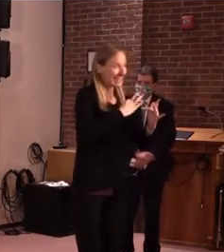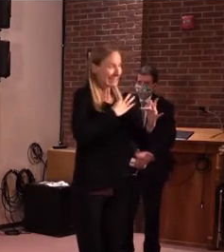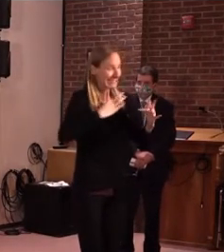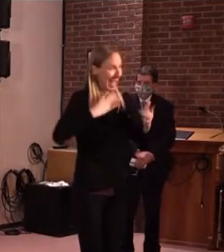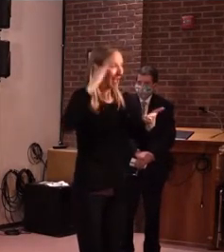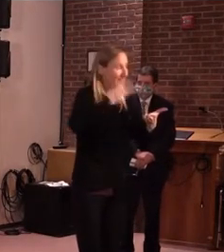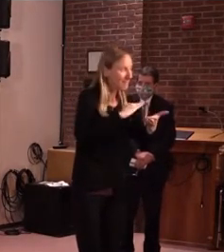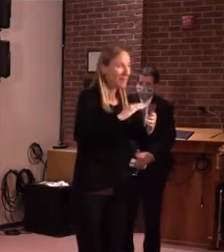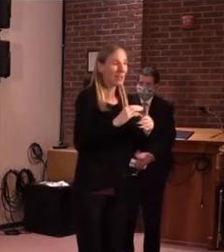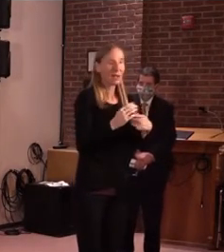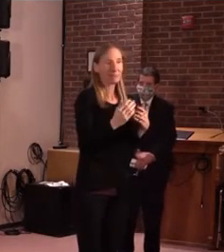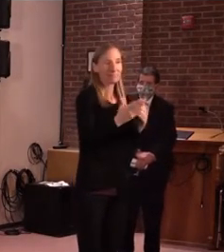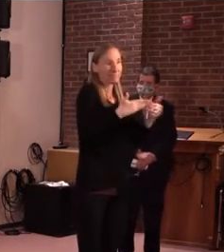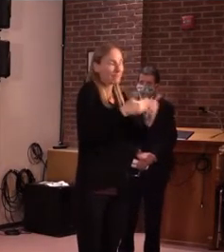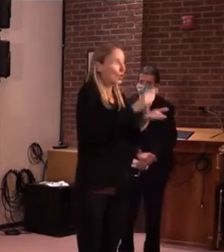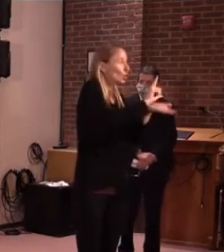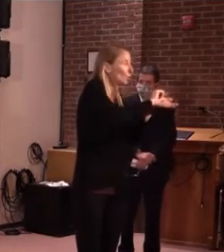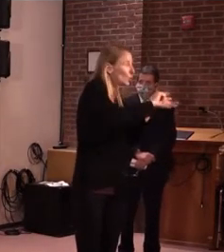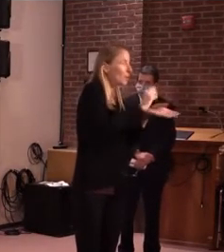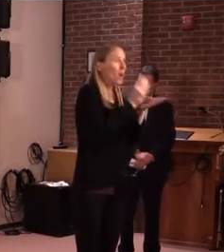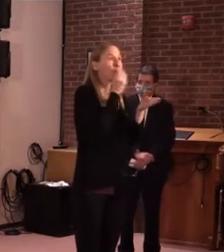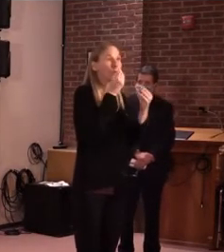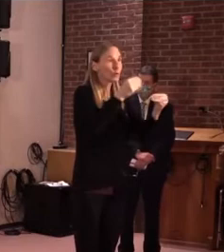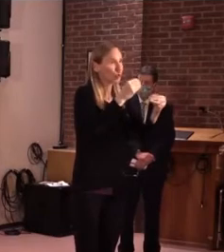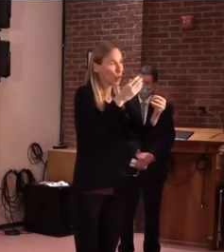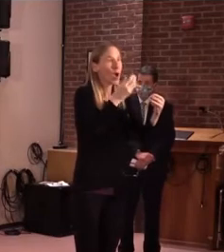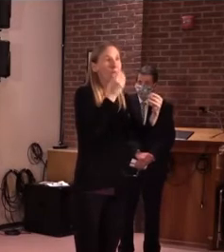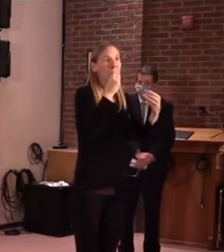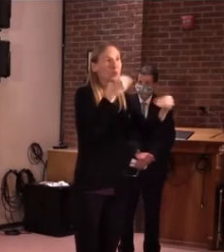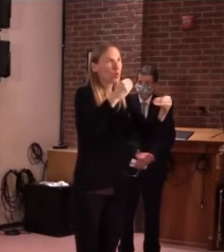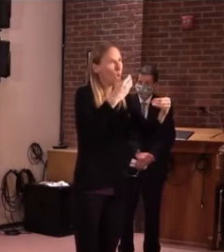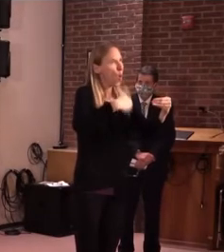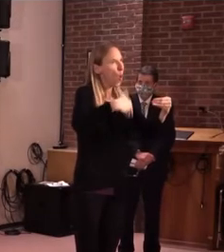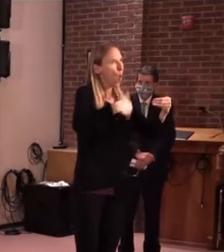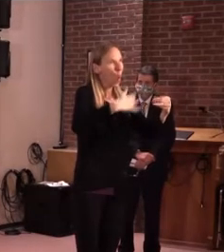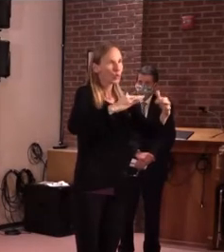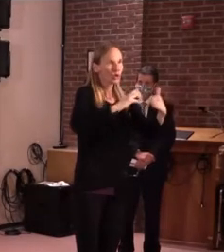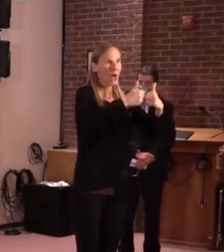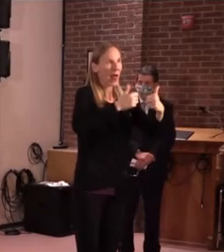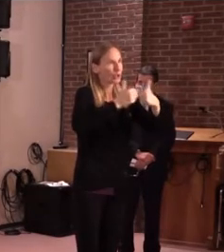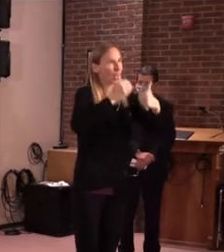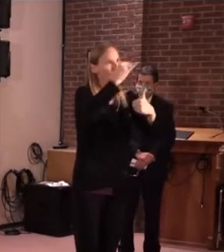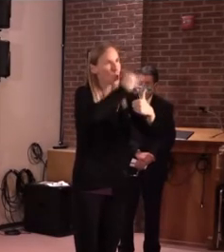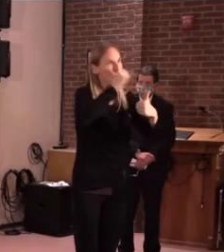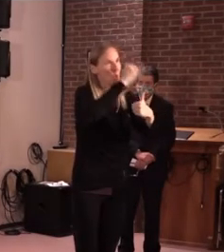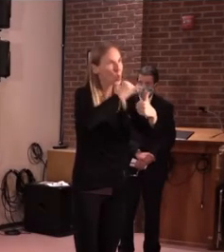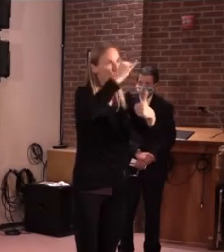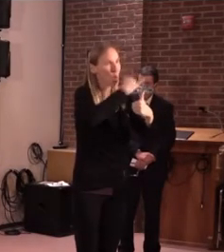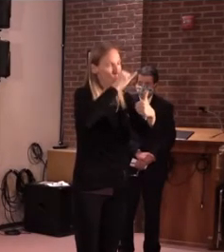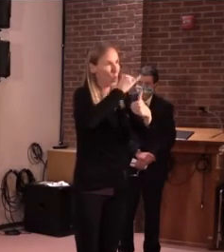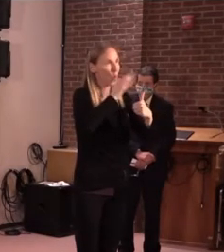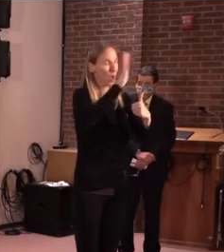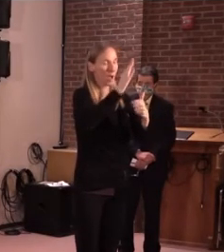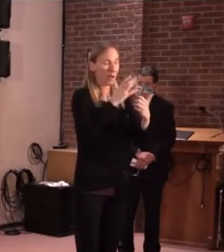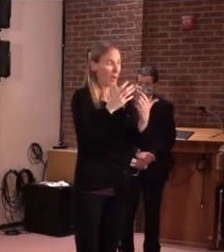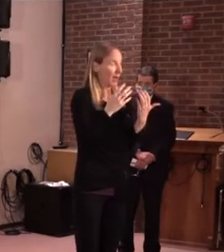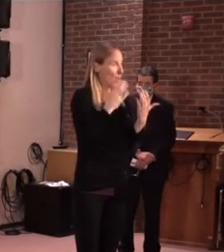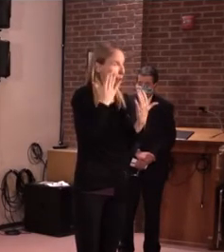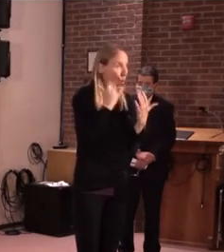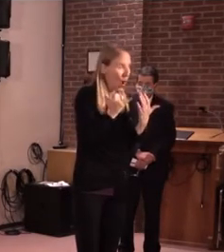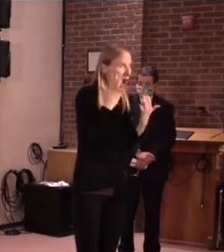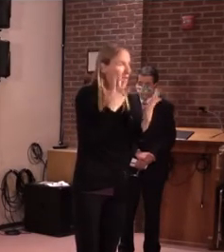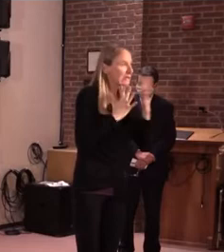a grocery store, we wouldn't think of a grocery store as being challenged, but you know, many of them are, and they're seeing shrinking margins because